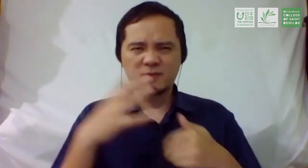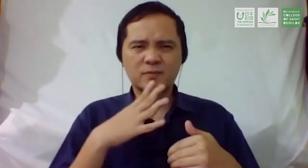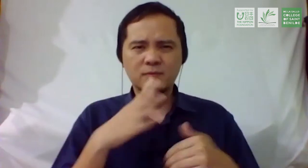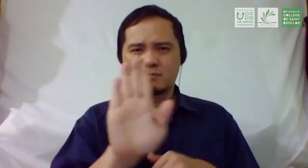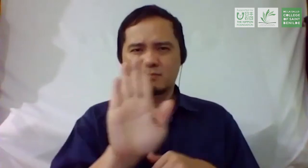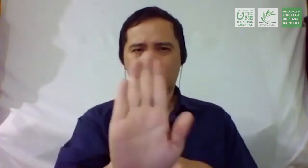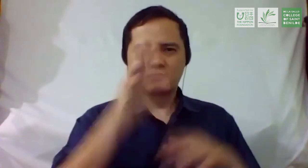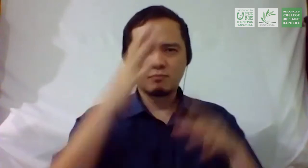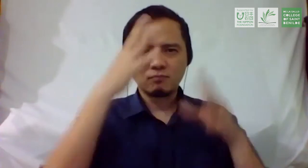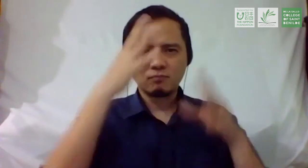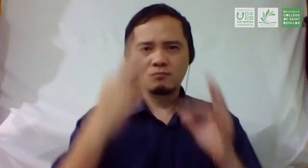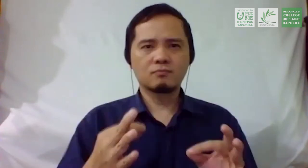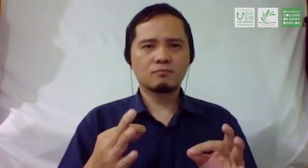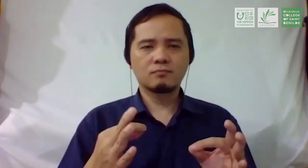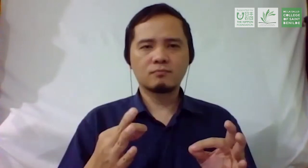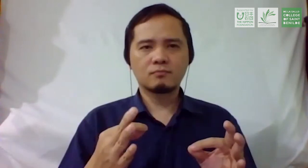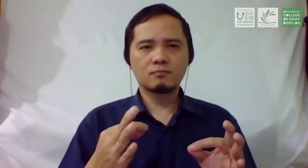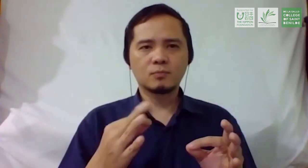Okay.